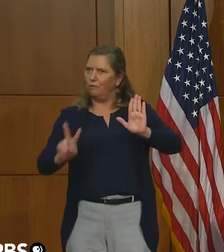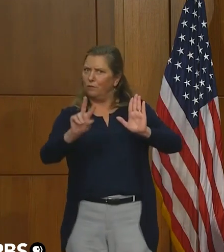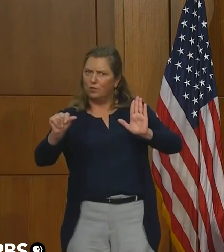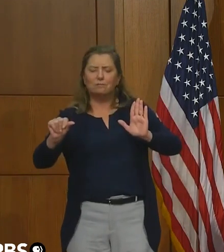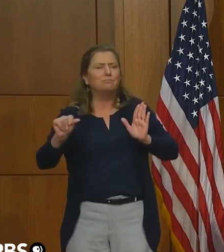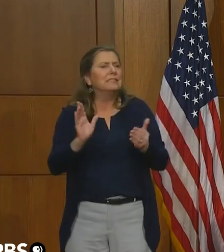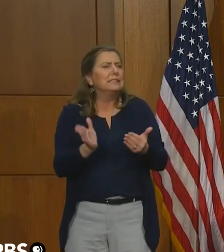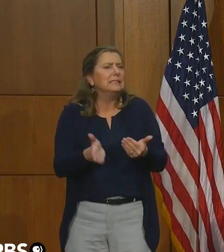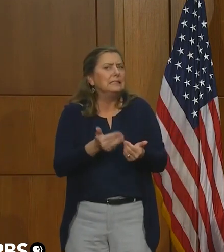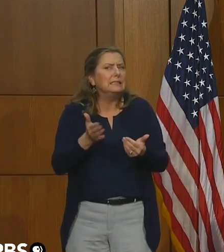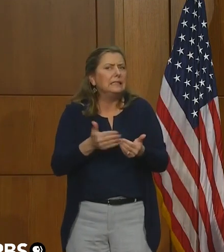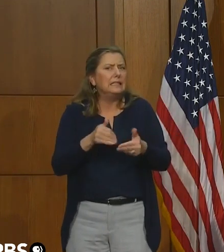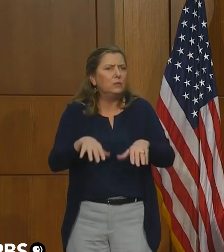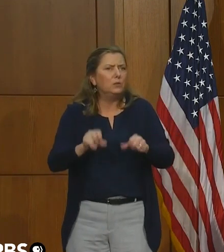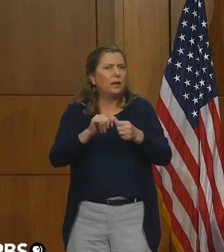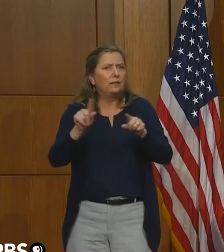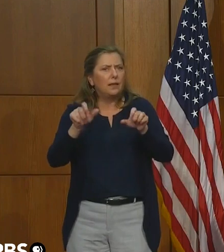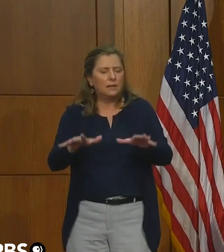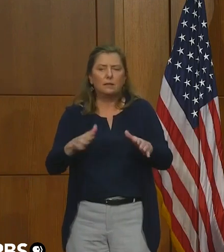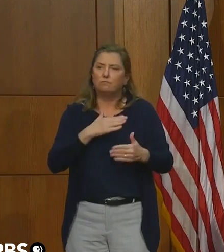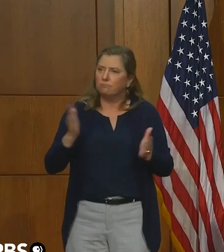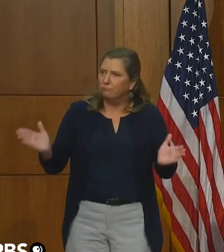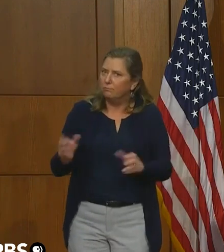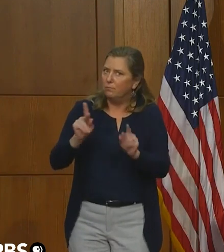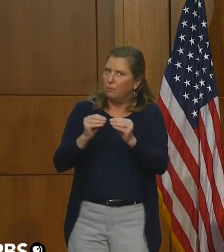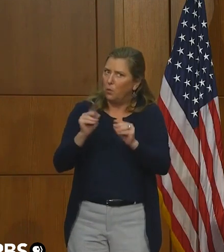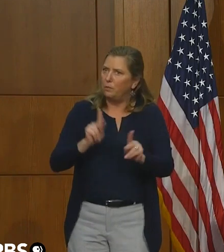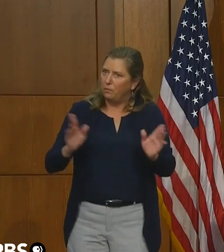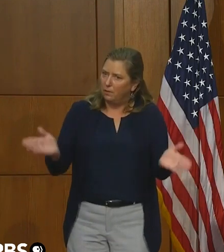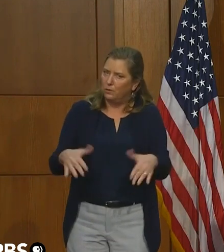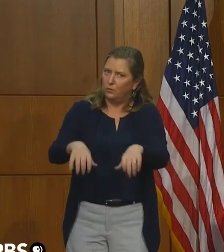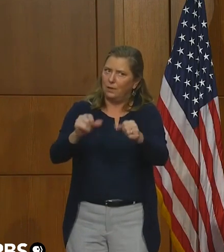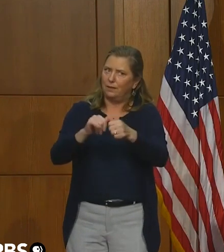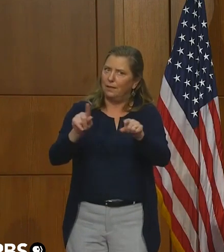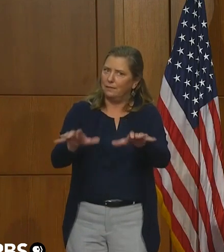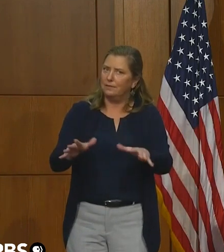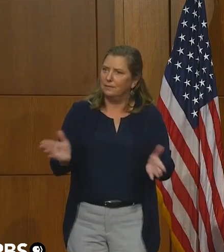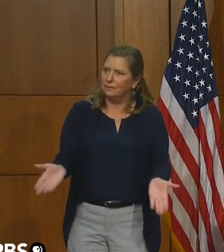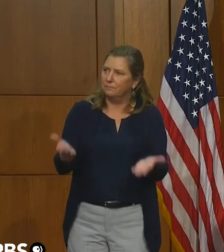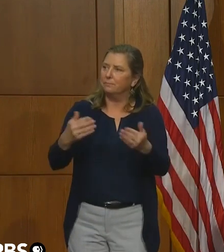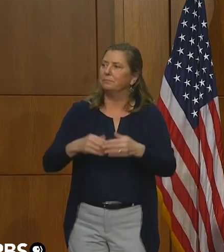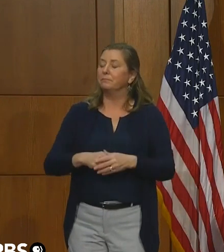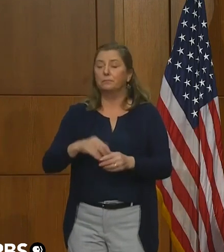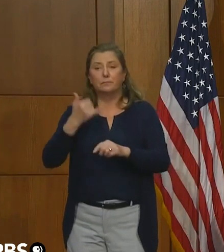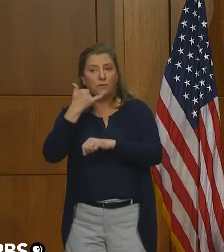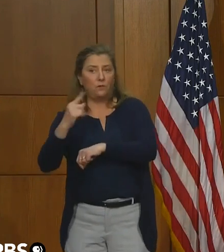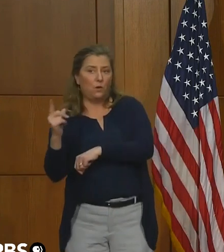how easy this test is to do and encourage more Virginians to be tested.